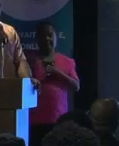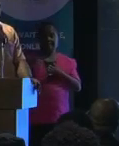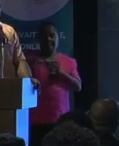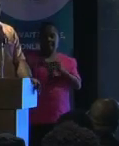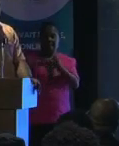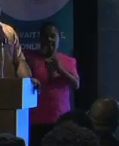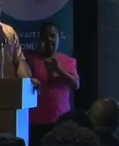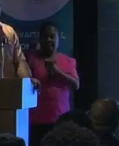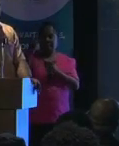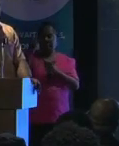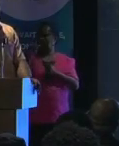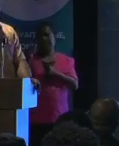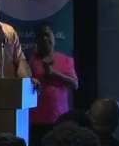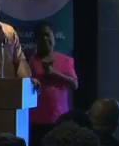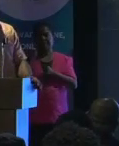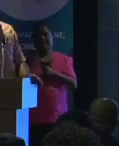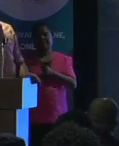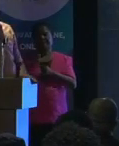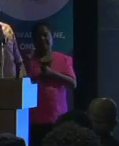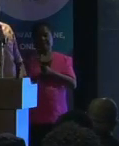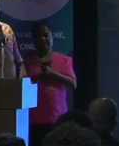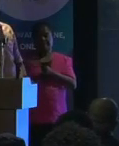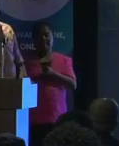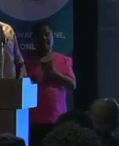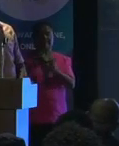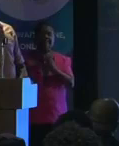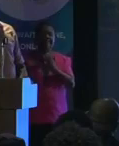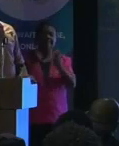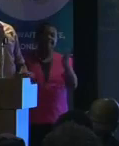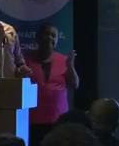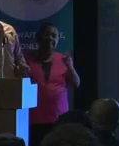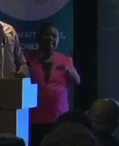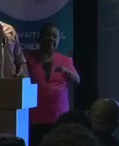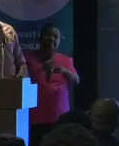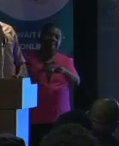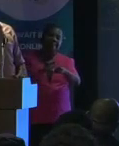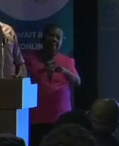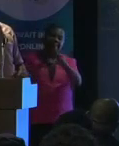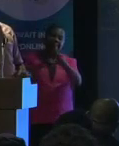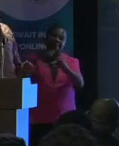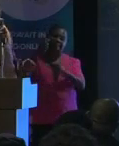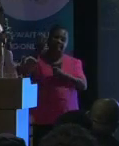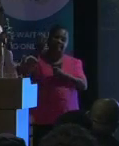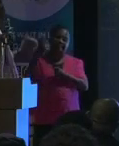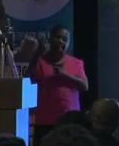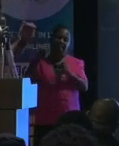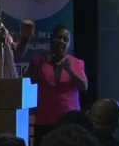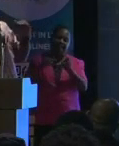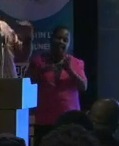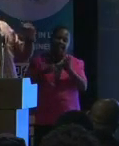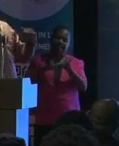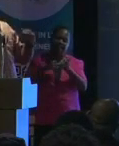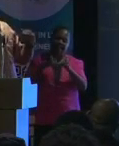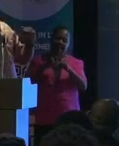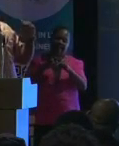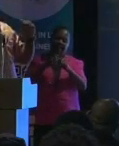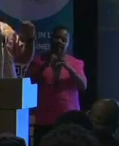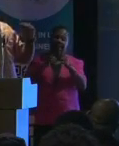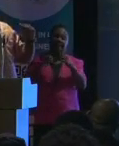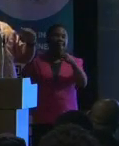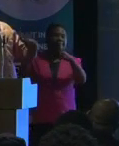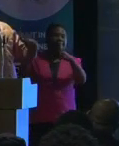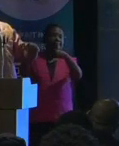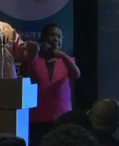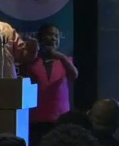form not actioned. The only time the S3 form comes to the tax office is on that form. You